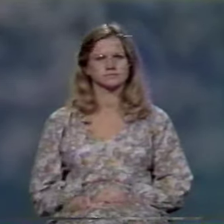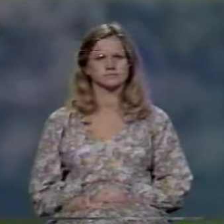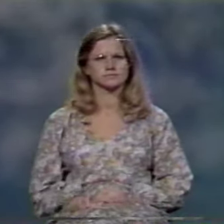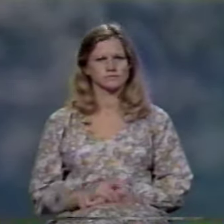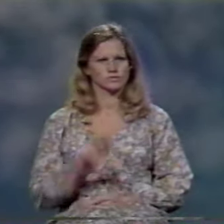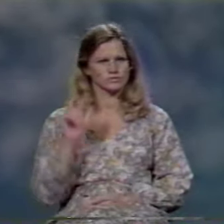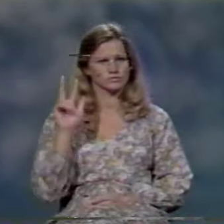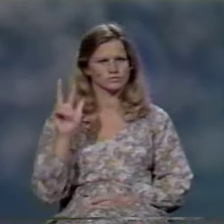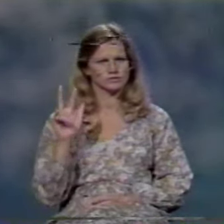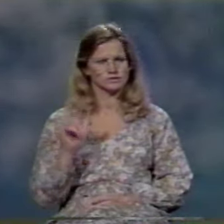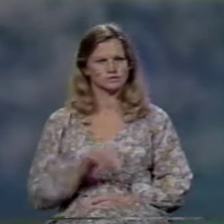3.